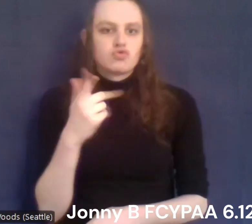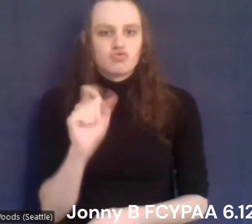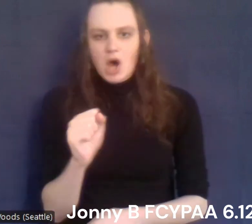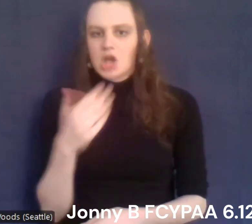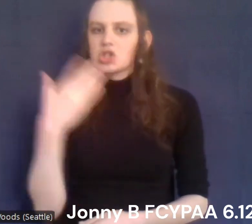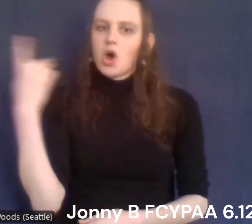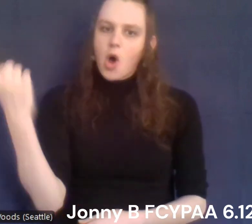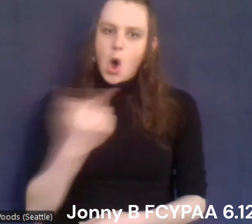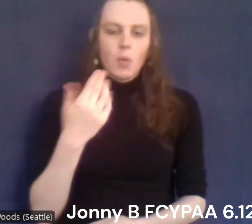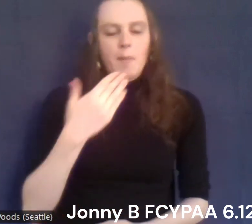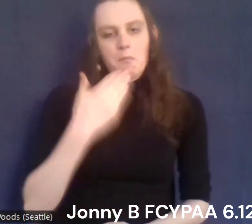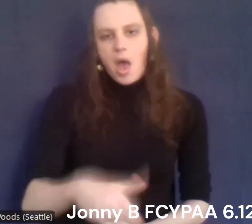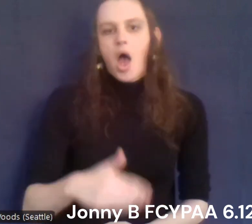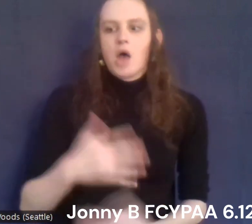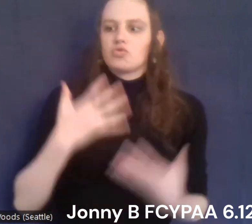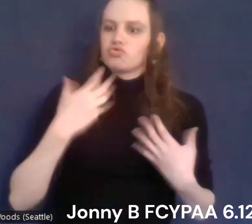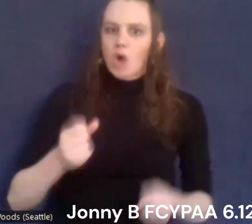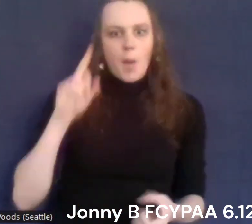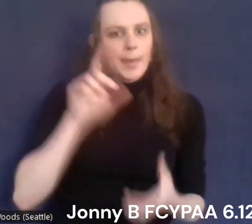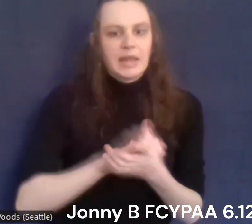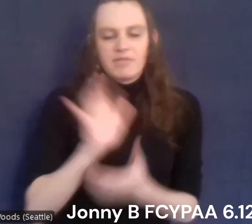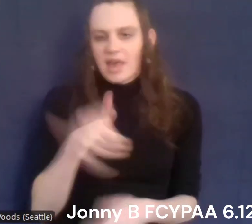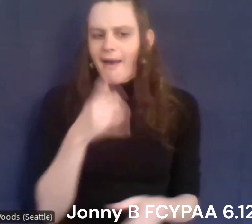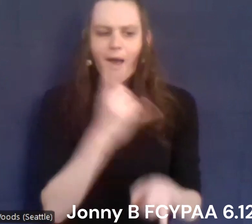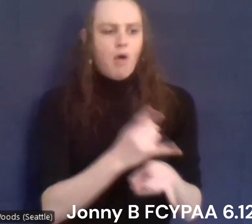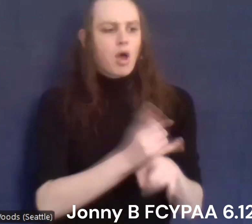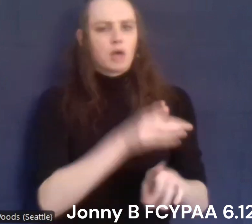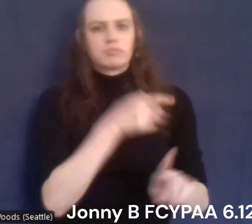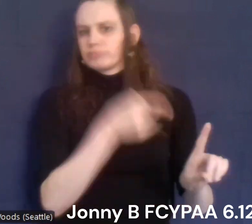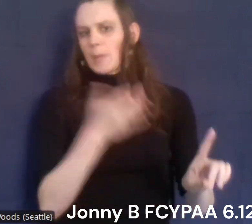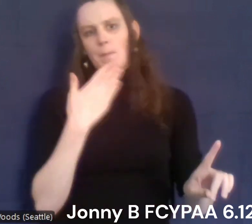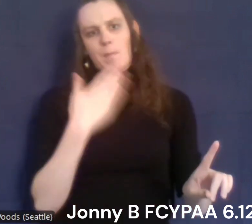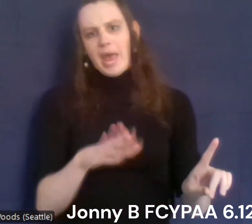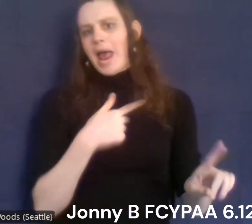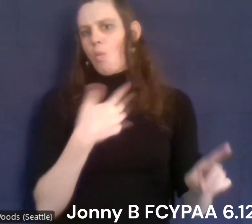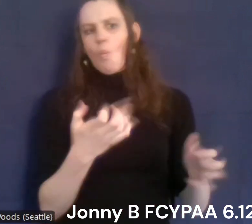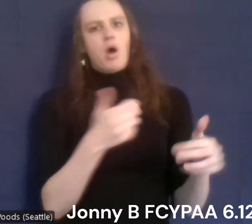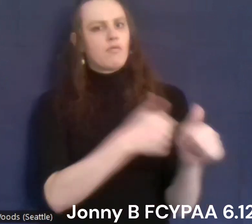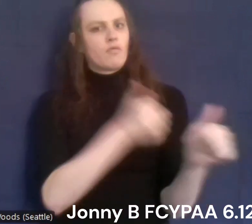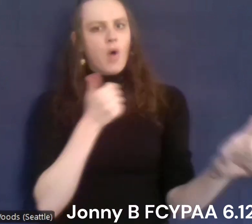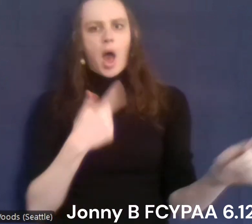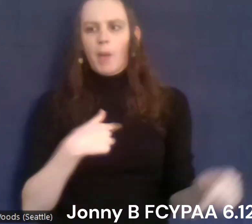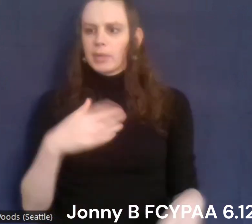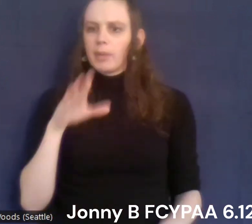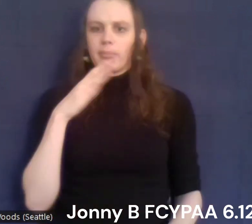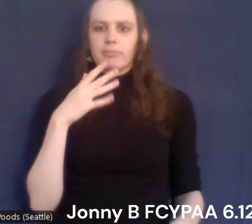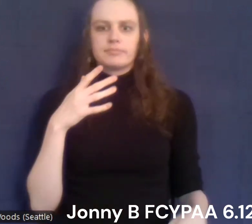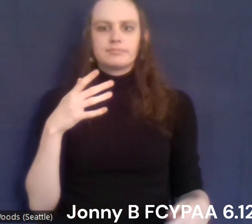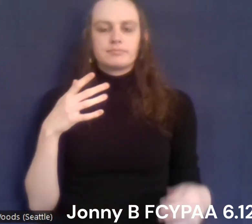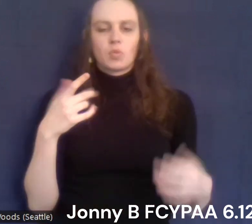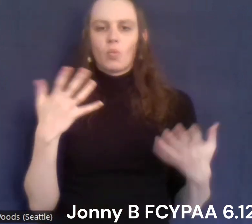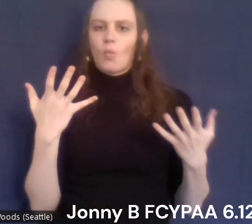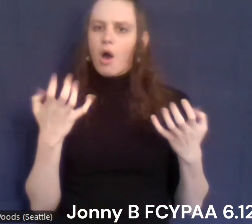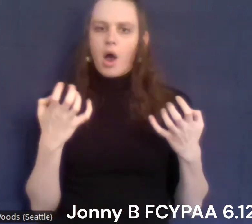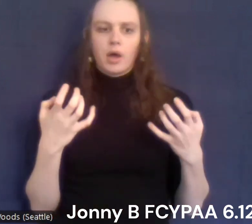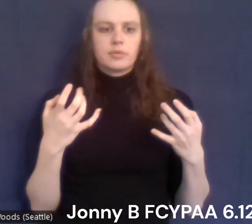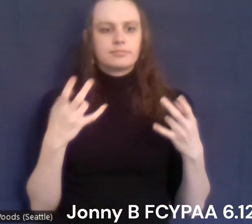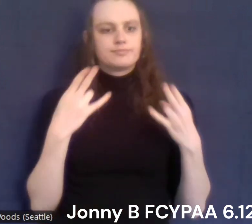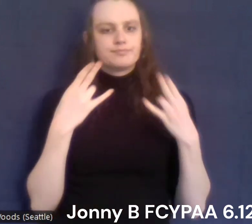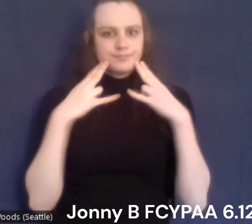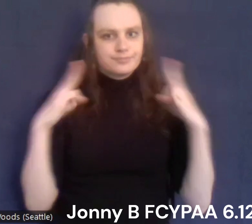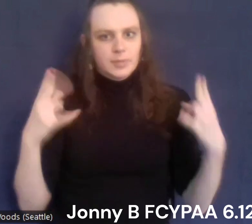on board with that. Alcohol was bad. I was going to stay away from it. I was going to be a good boy and just stay on the straight and